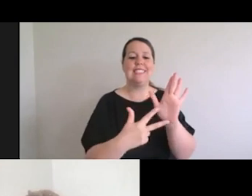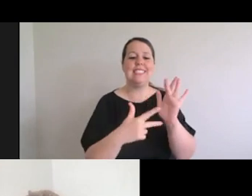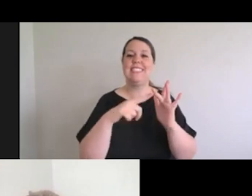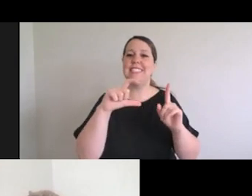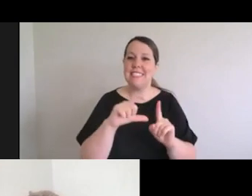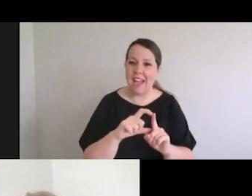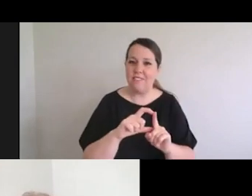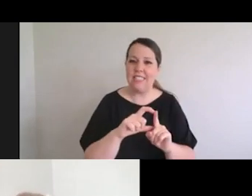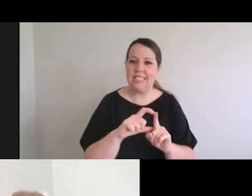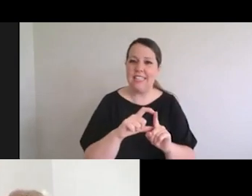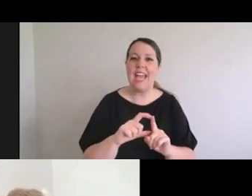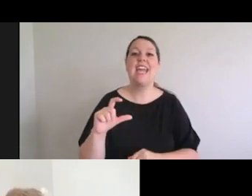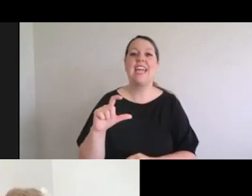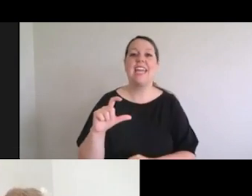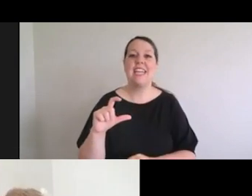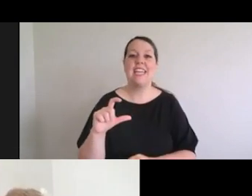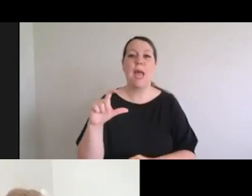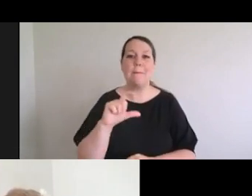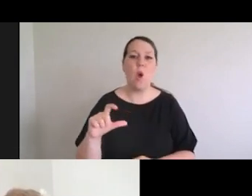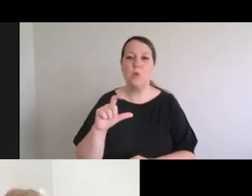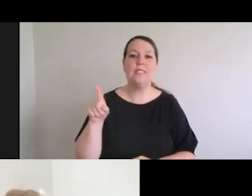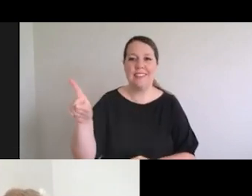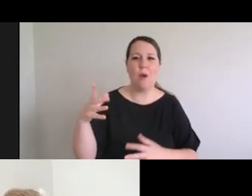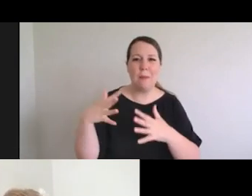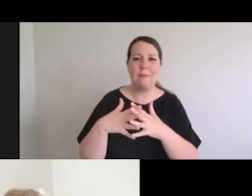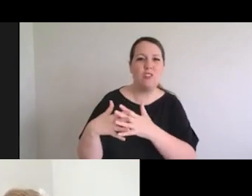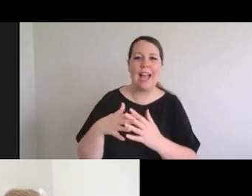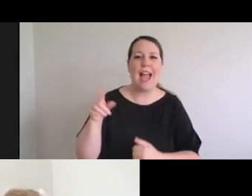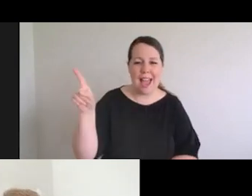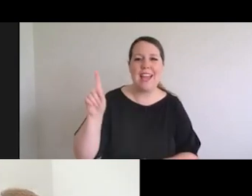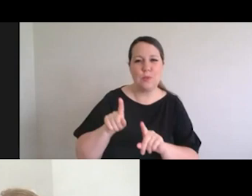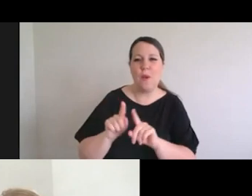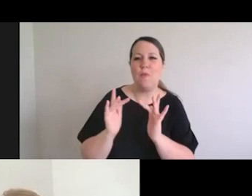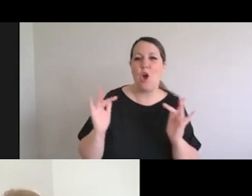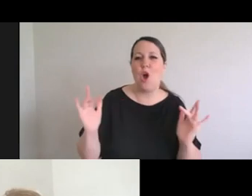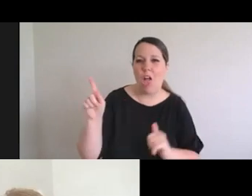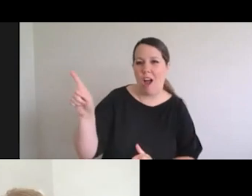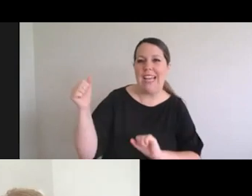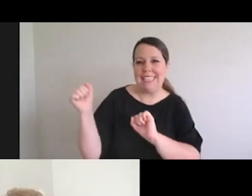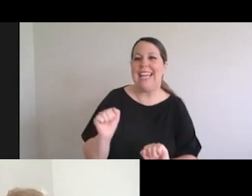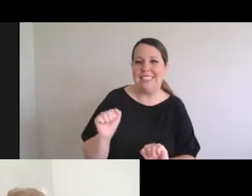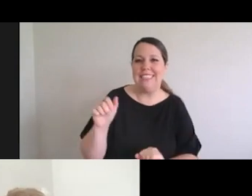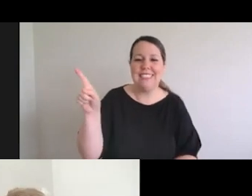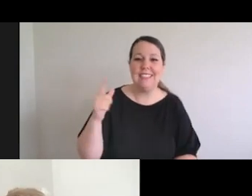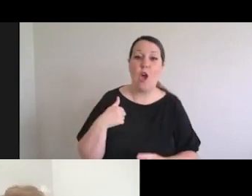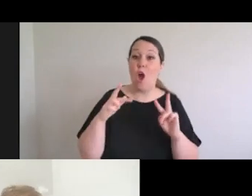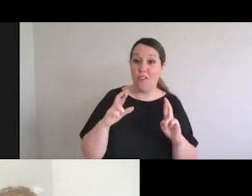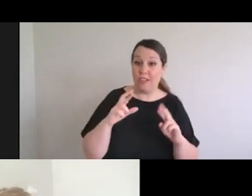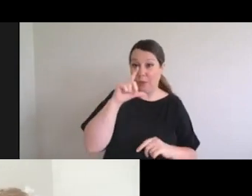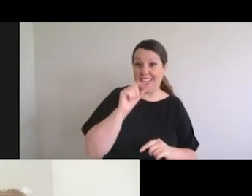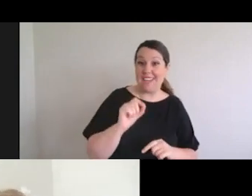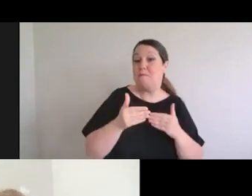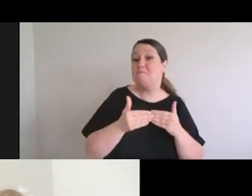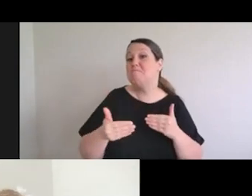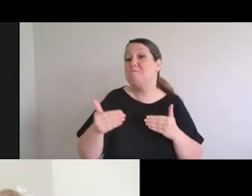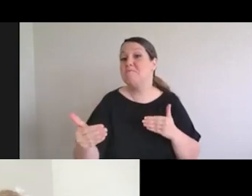David Kaposi from the US was also online. And hopefully we can have a talk to you, David, in the near future